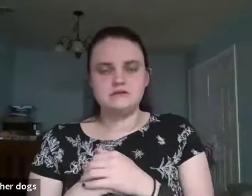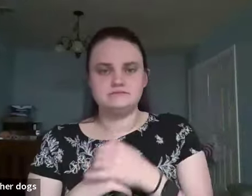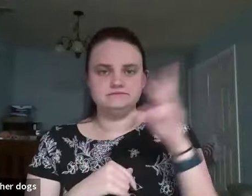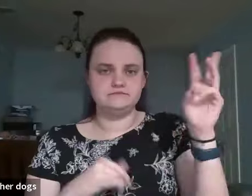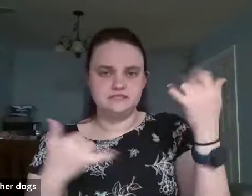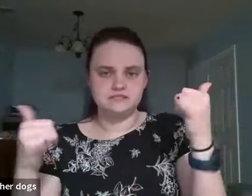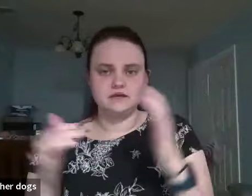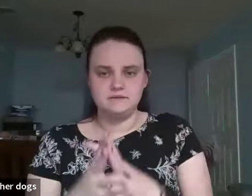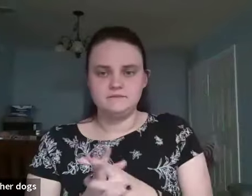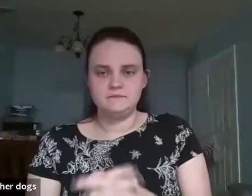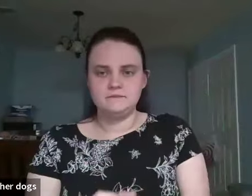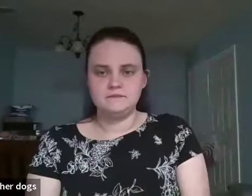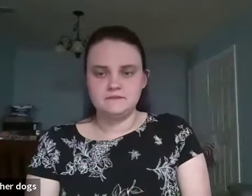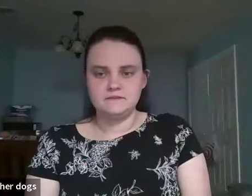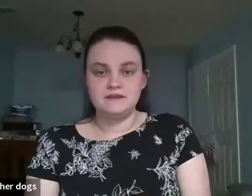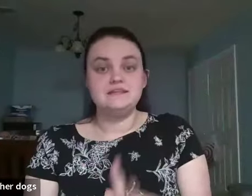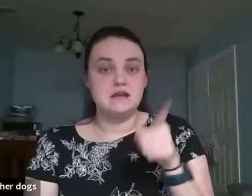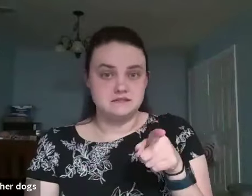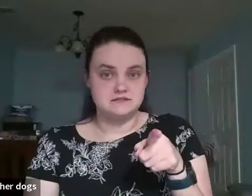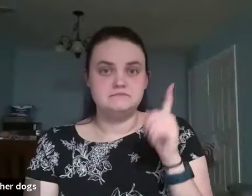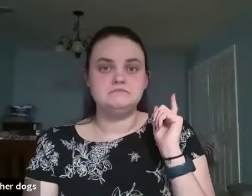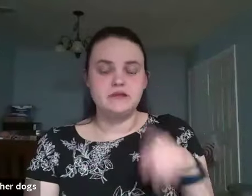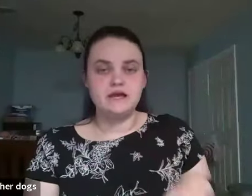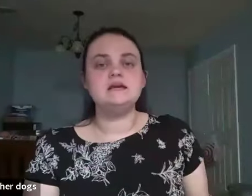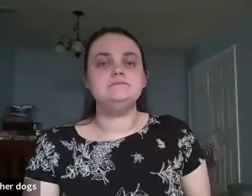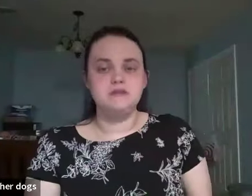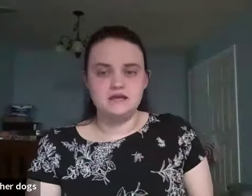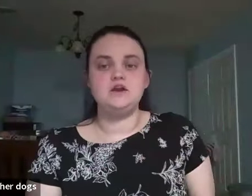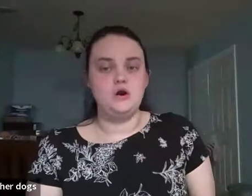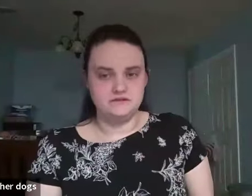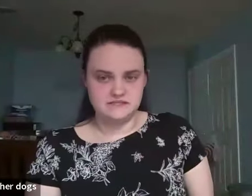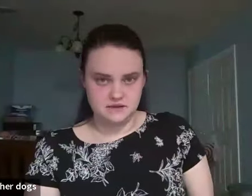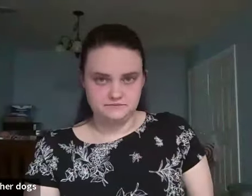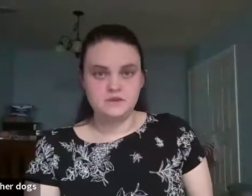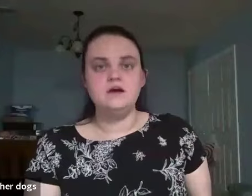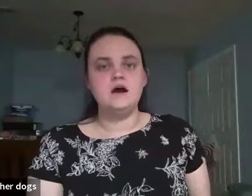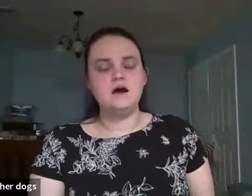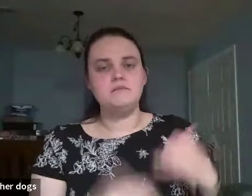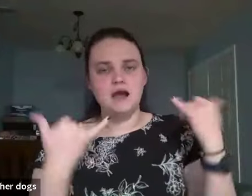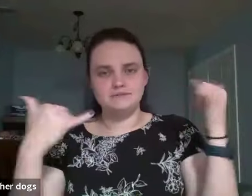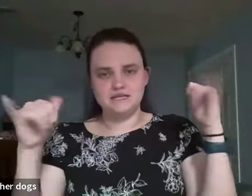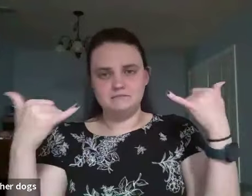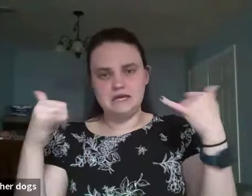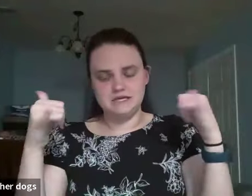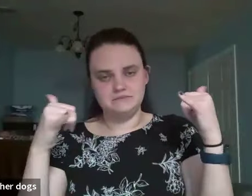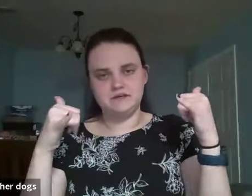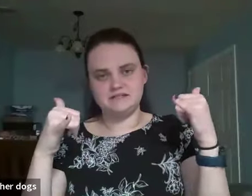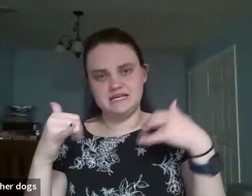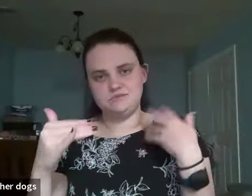playing, six playing. Yes, play and playing are the same. I'm saying playing because that is